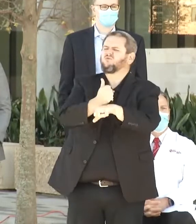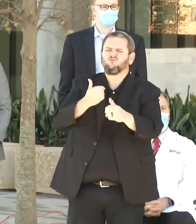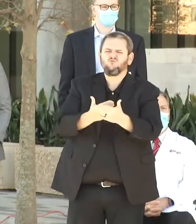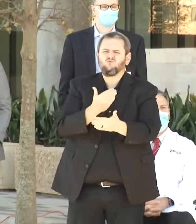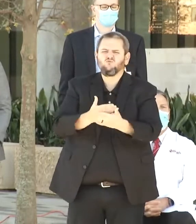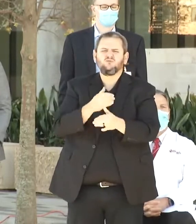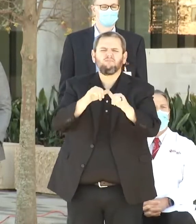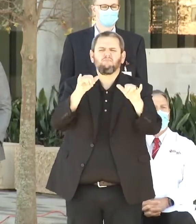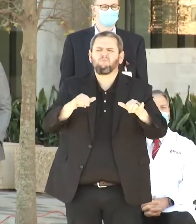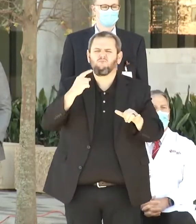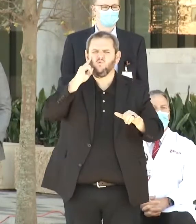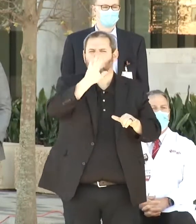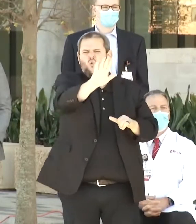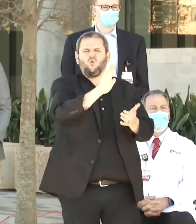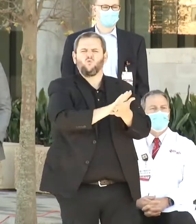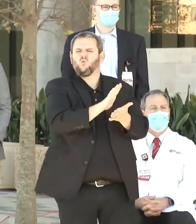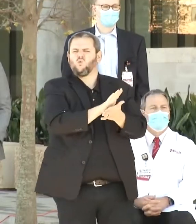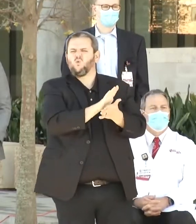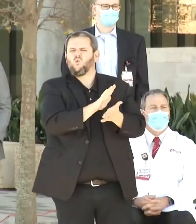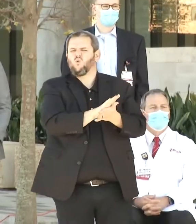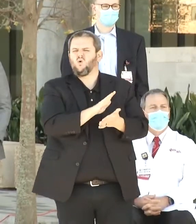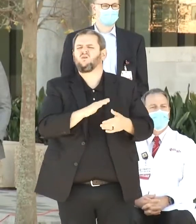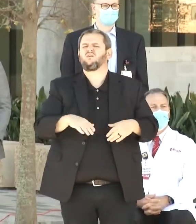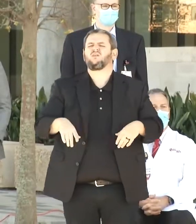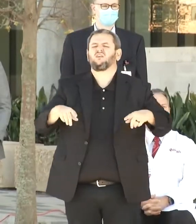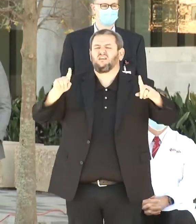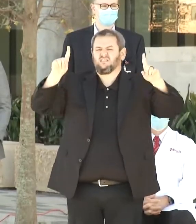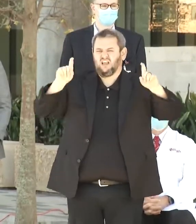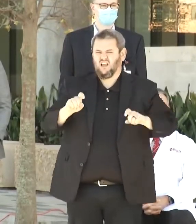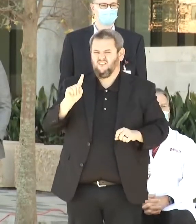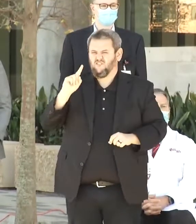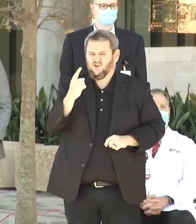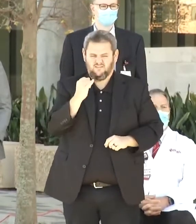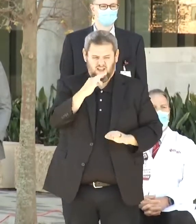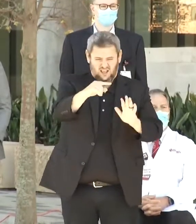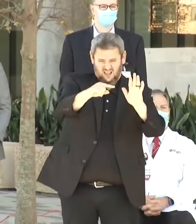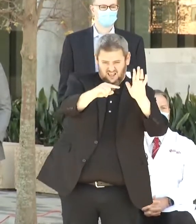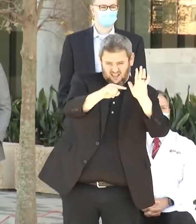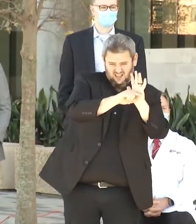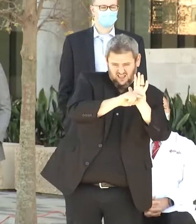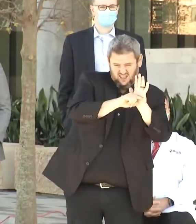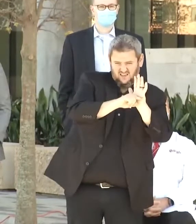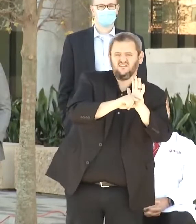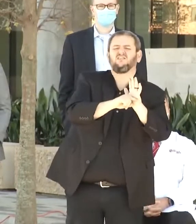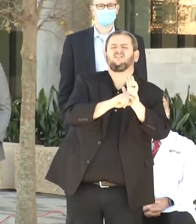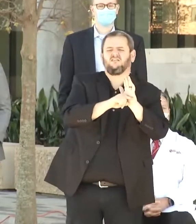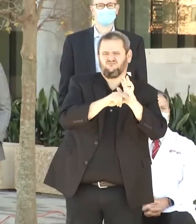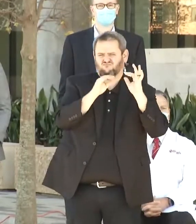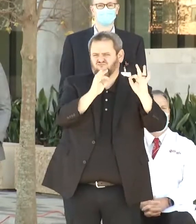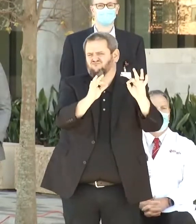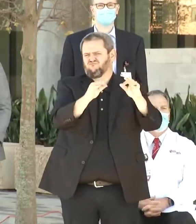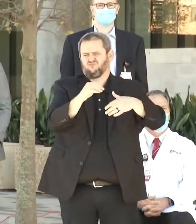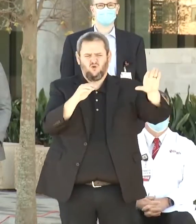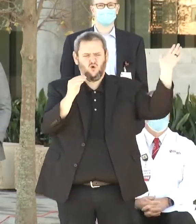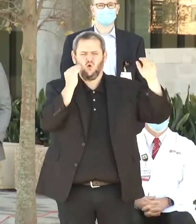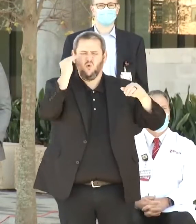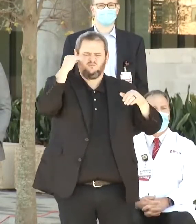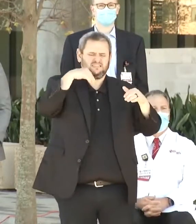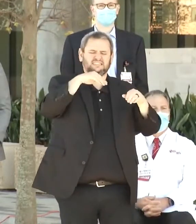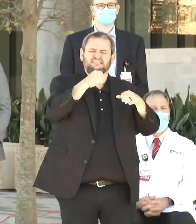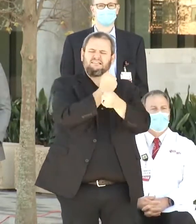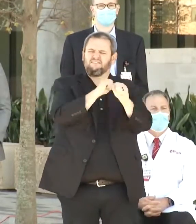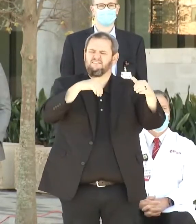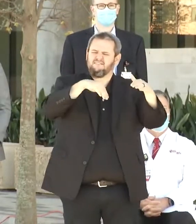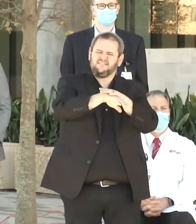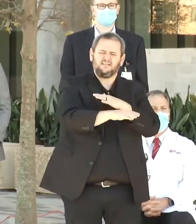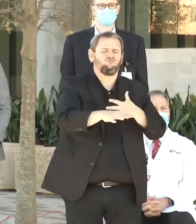will make sure you do not bring this virus back home to your loved ones. Parents, I know you're excited to get your kids home for